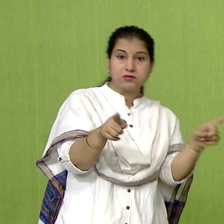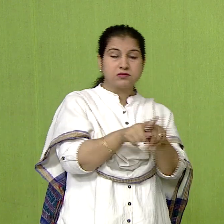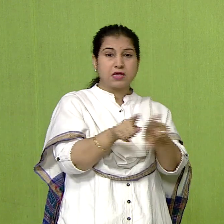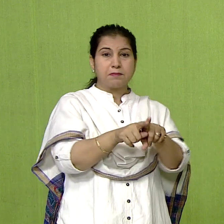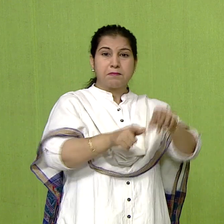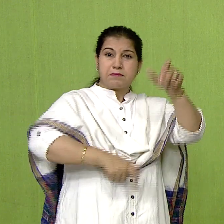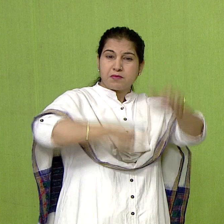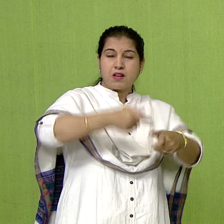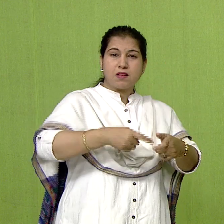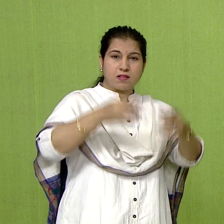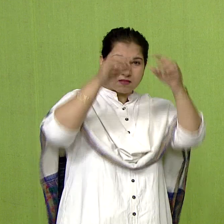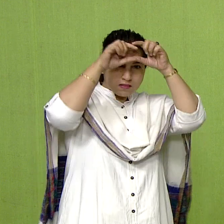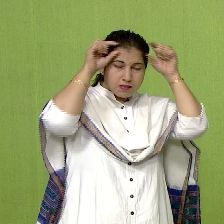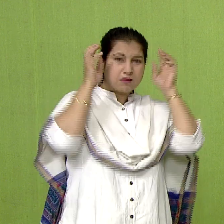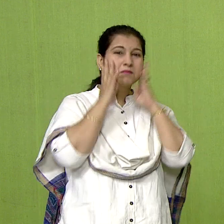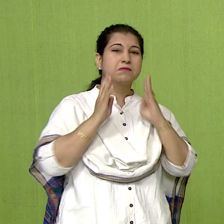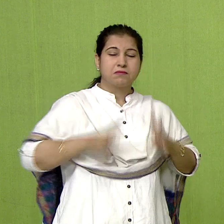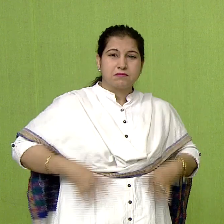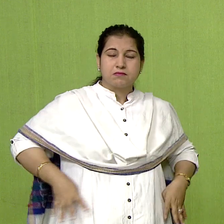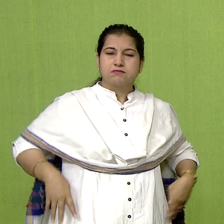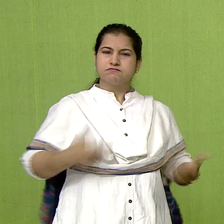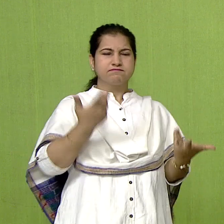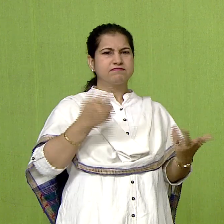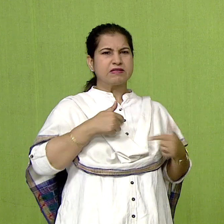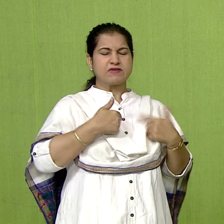tribal revolts started in India.